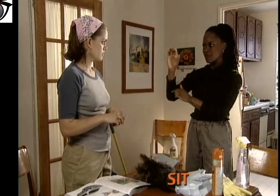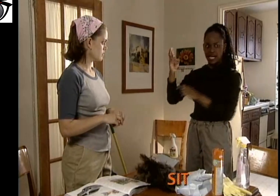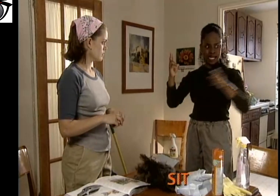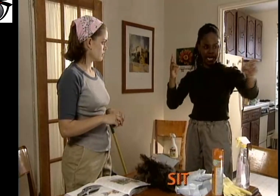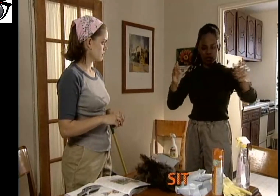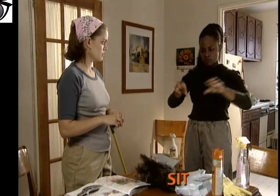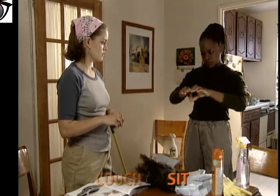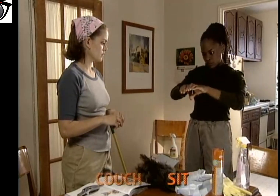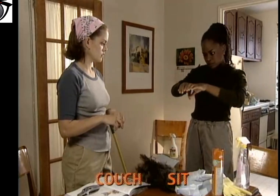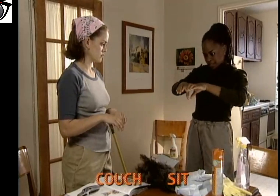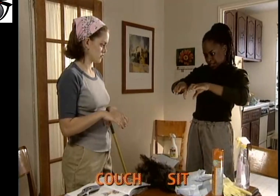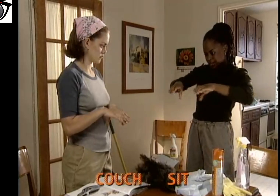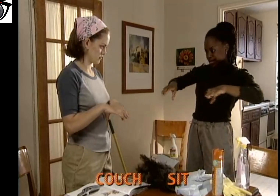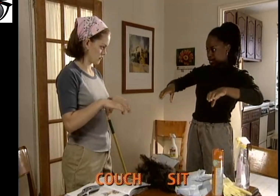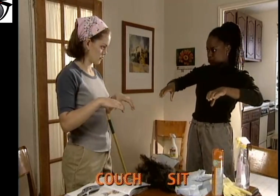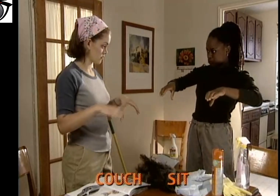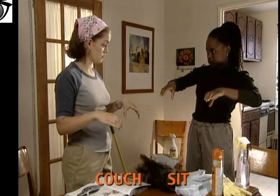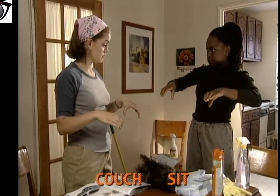of a couch.